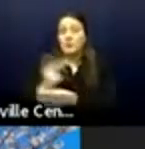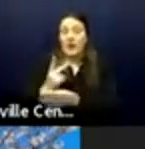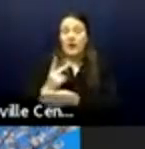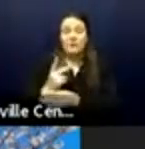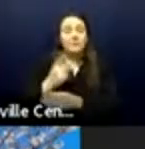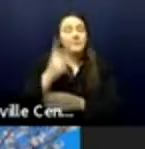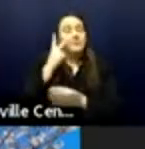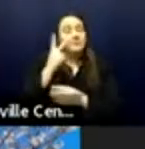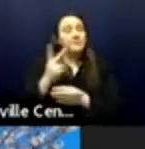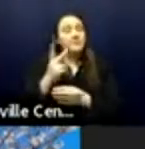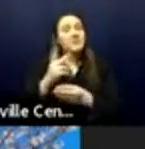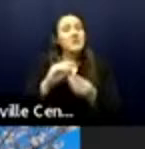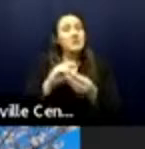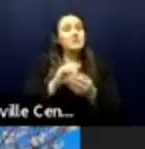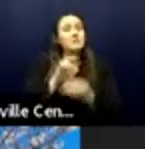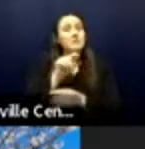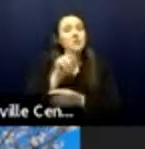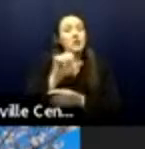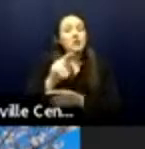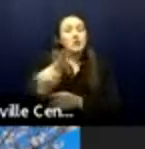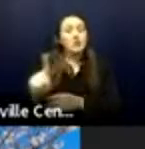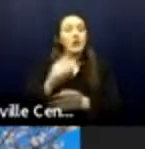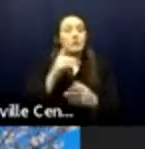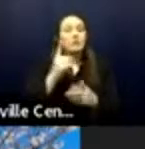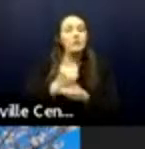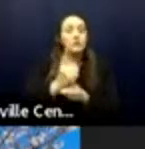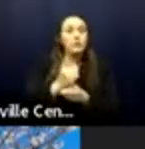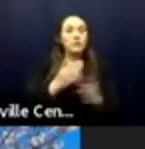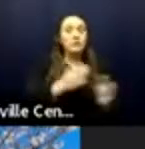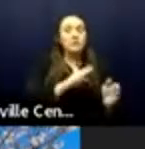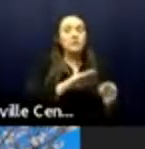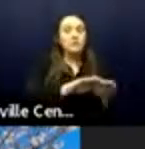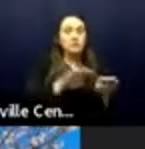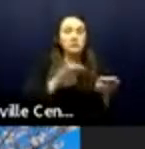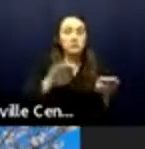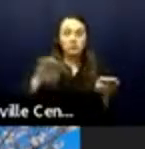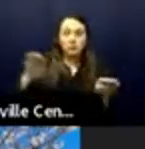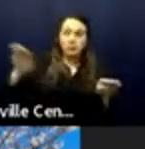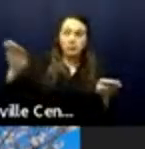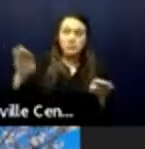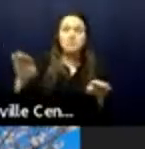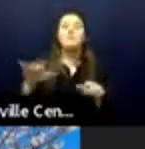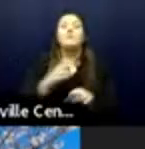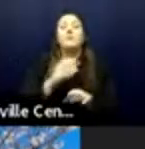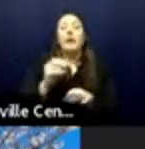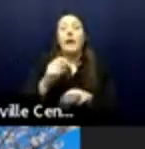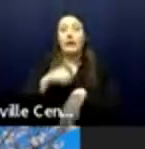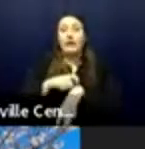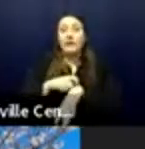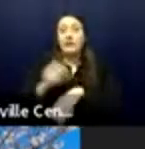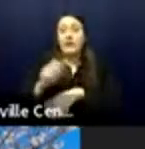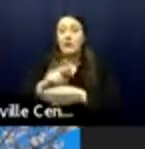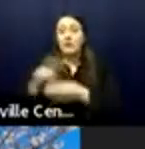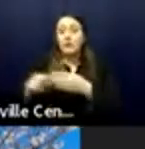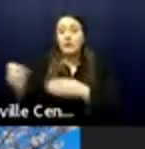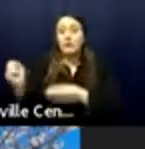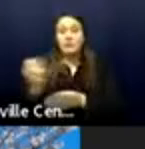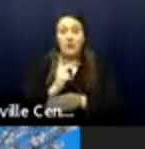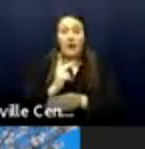The number of tests conducted continues to trend consistently, and the lab turnaround time in our community also remains